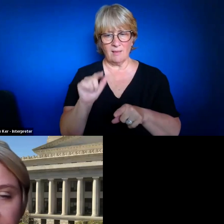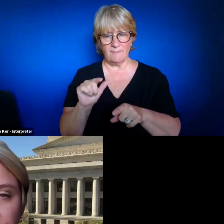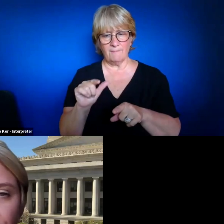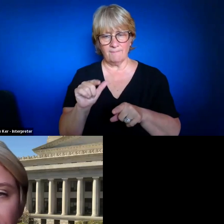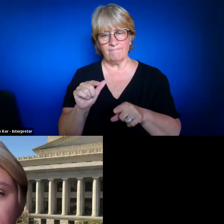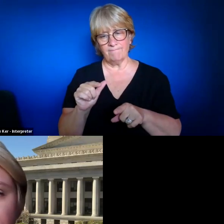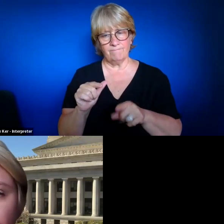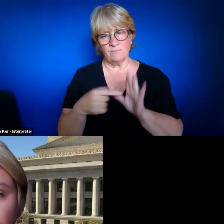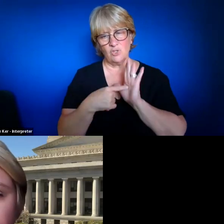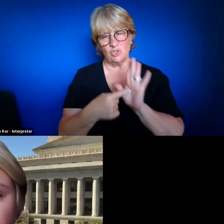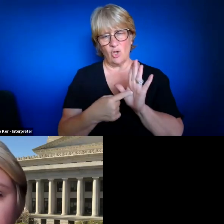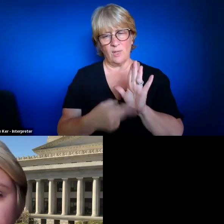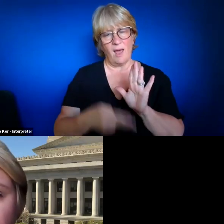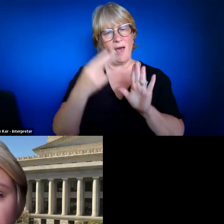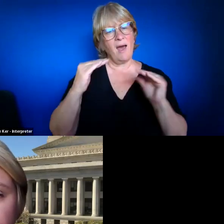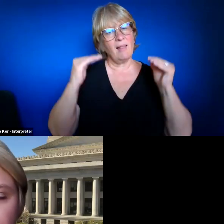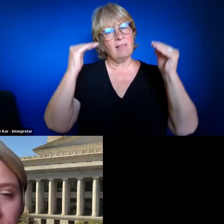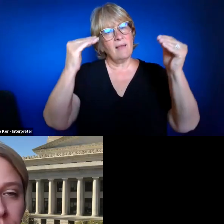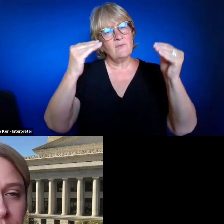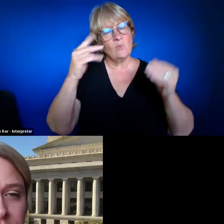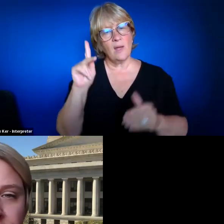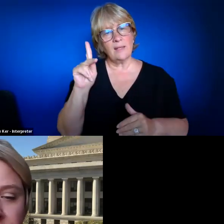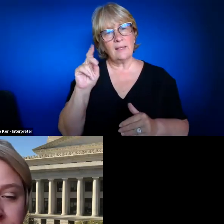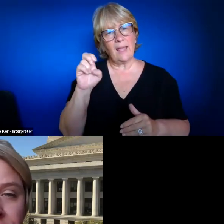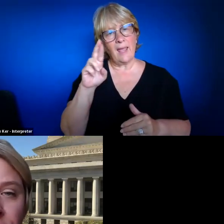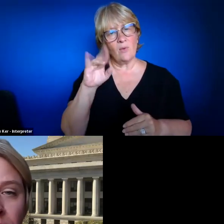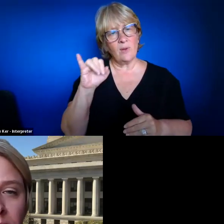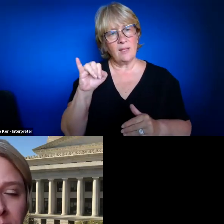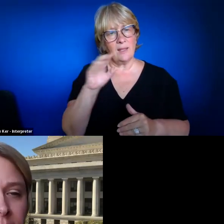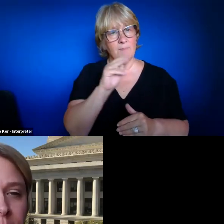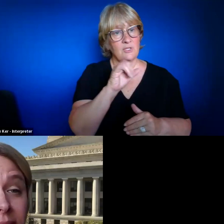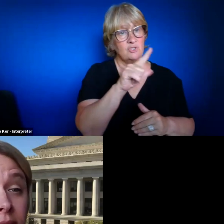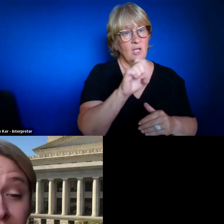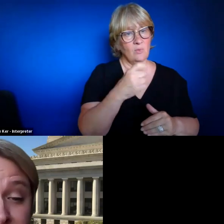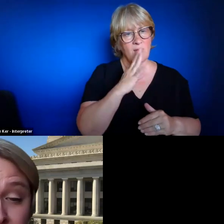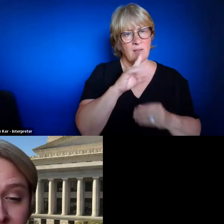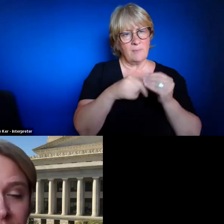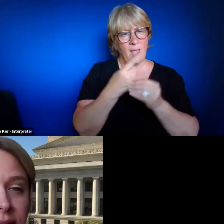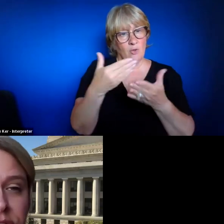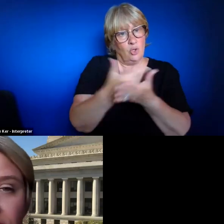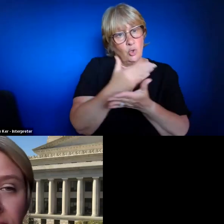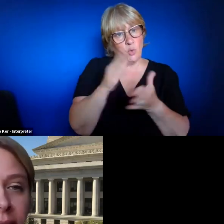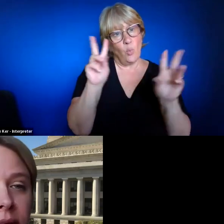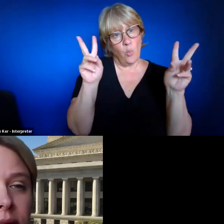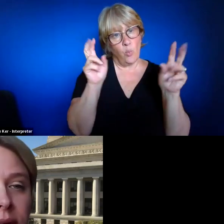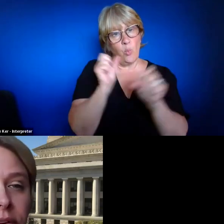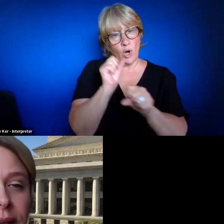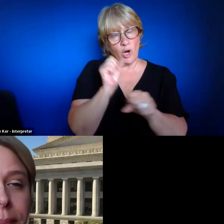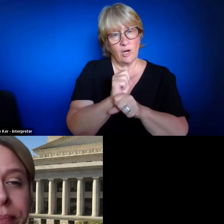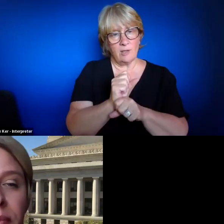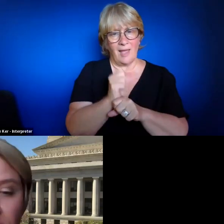show at a high level what Carrie and Michelle were alluding to in terms of new work. but I don't have to. If I can't share, I